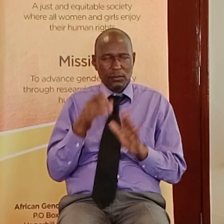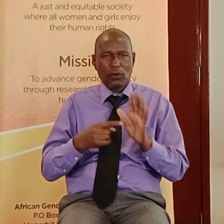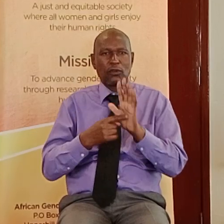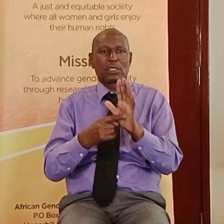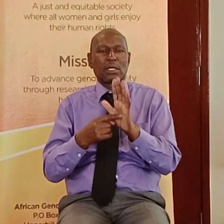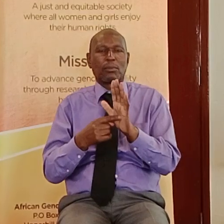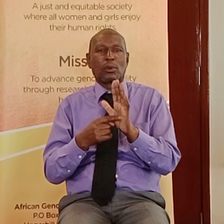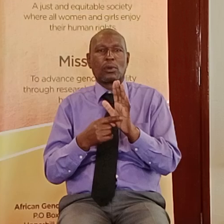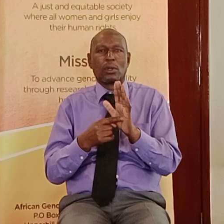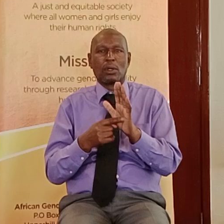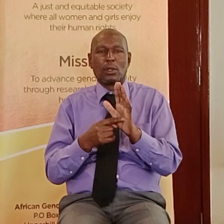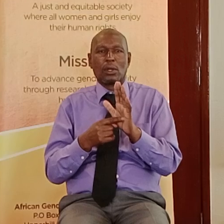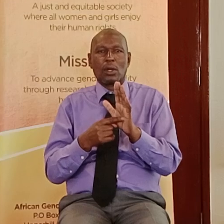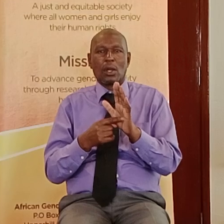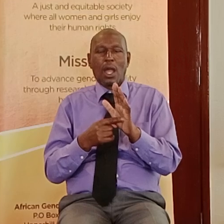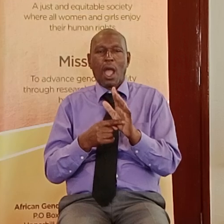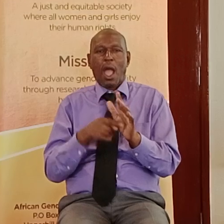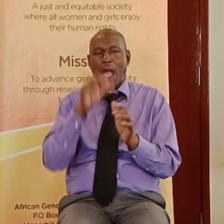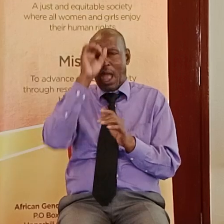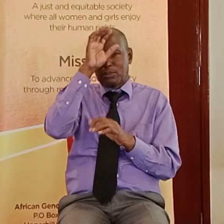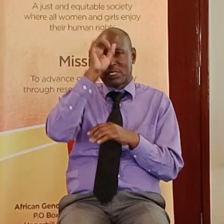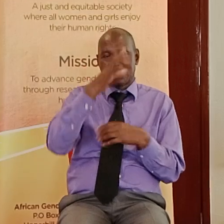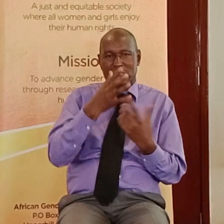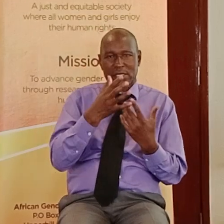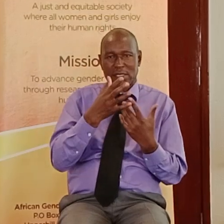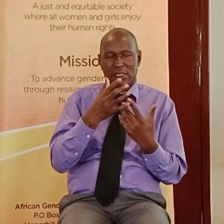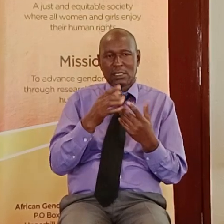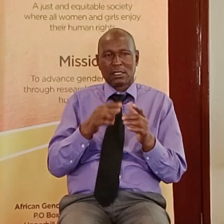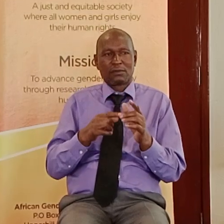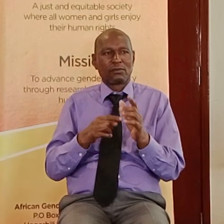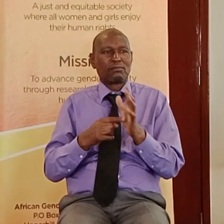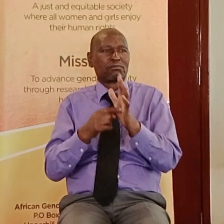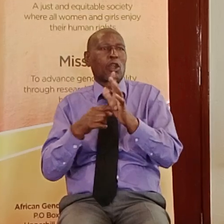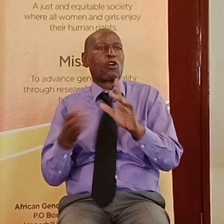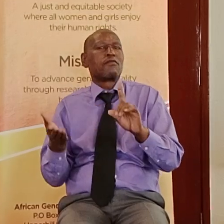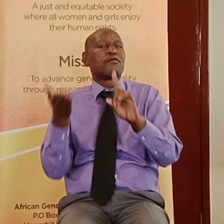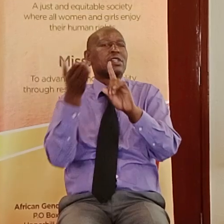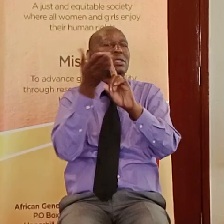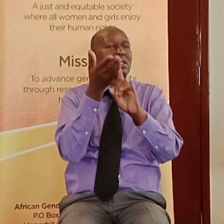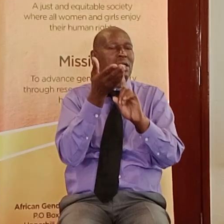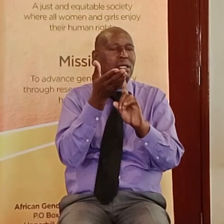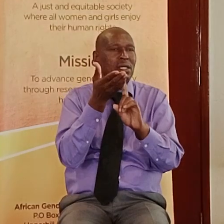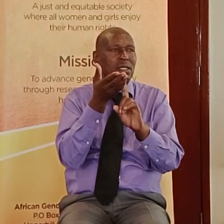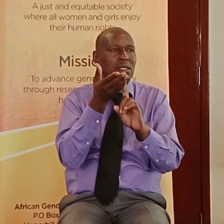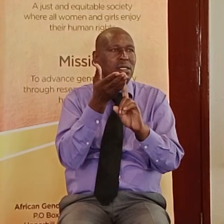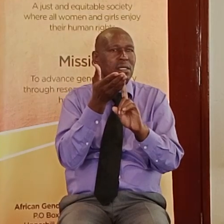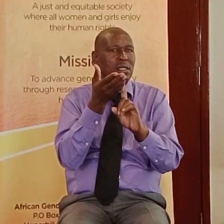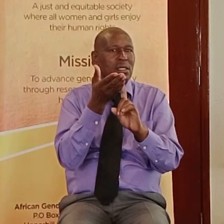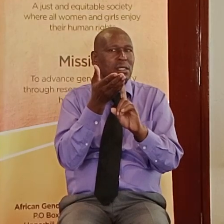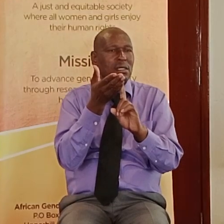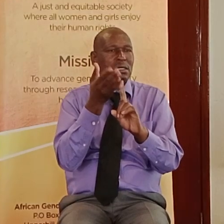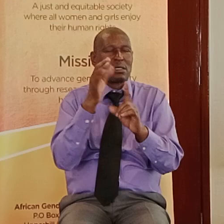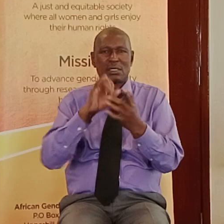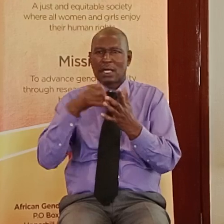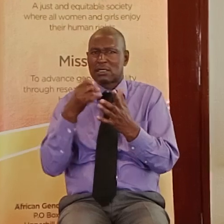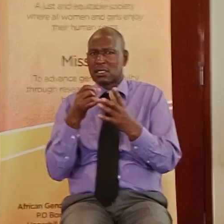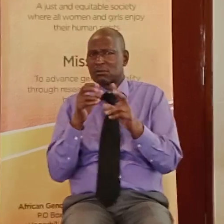update or a convincing speech from Daisy Amdani. Just trying to look at why